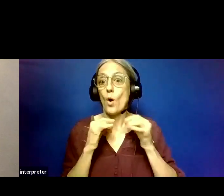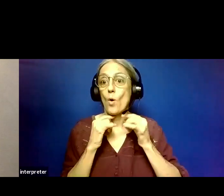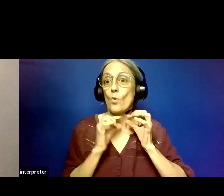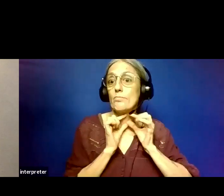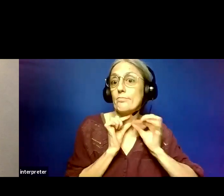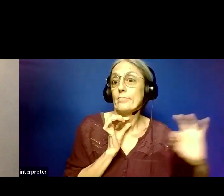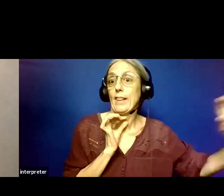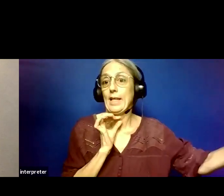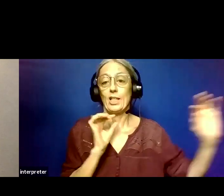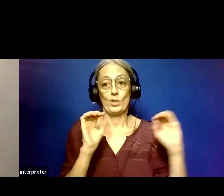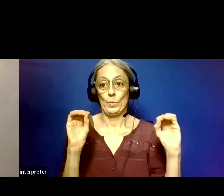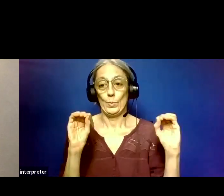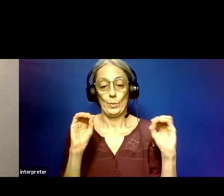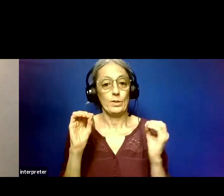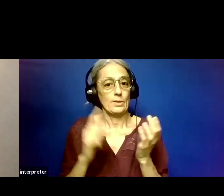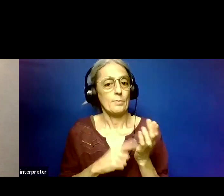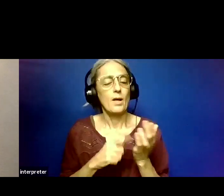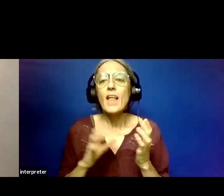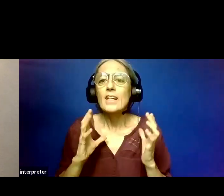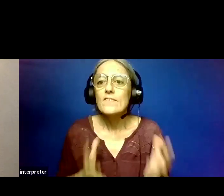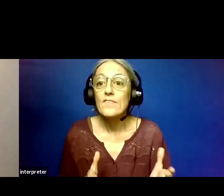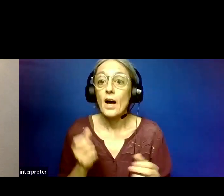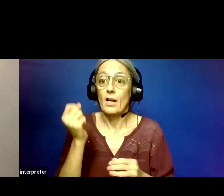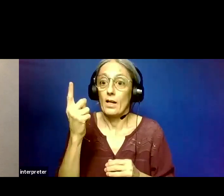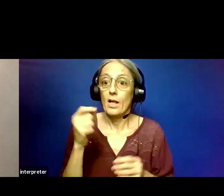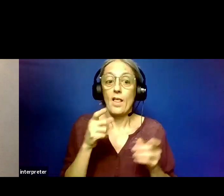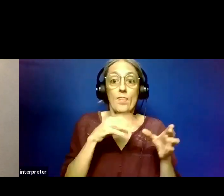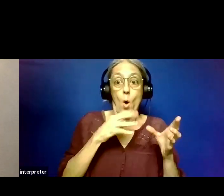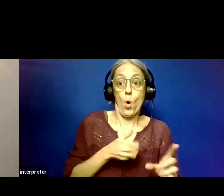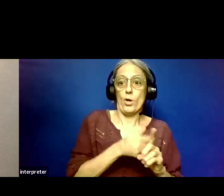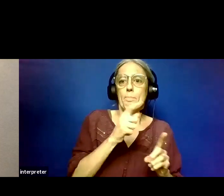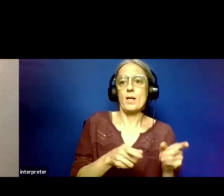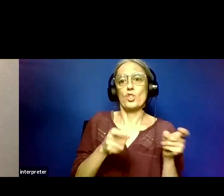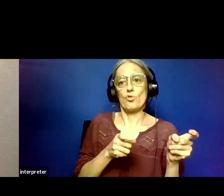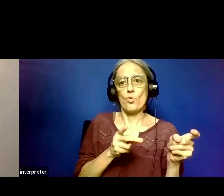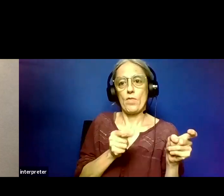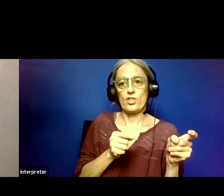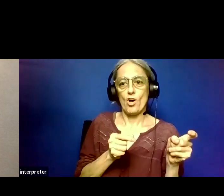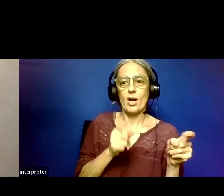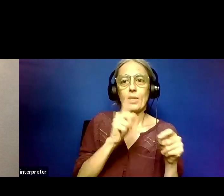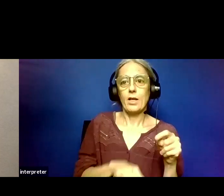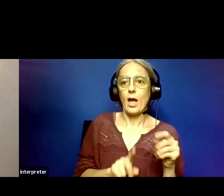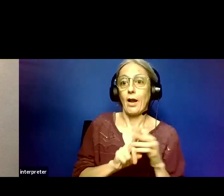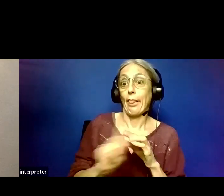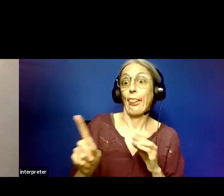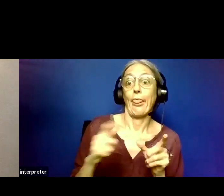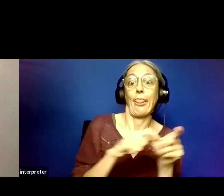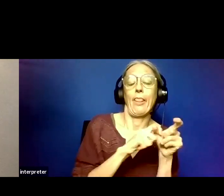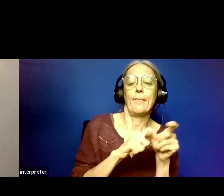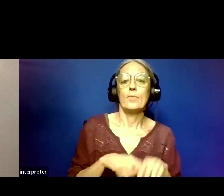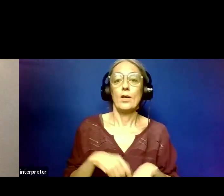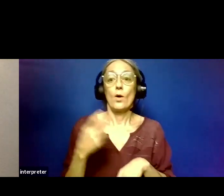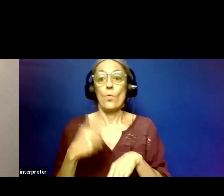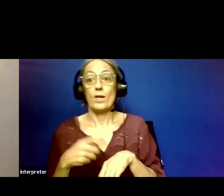dog is under the control of the owner. We had a service animal come into our municipal court, and he wasn't